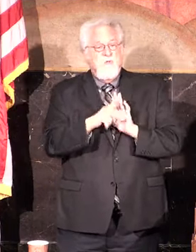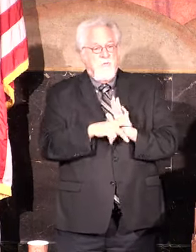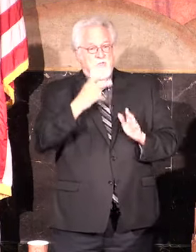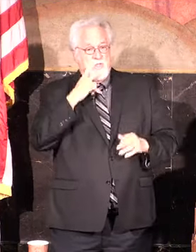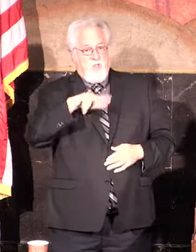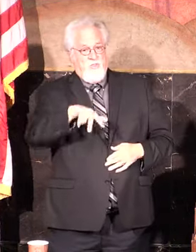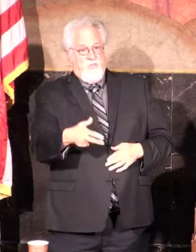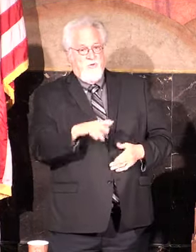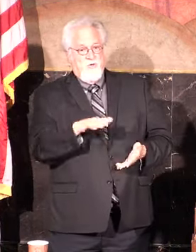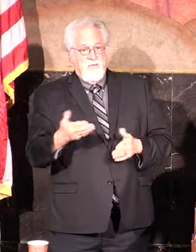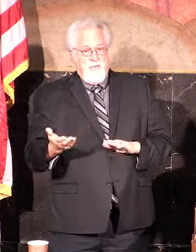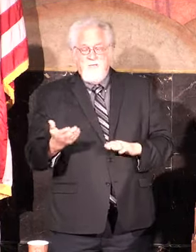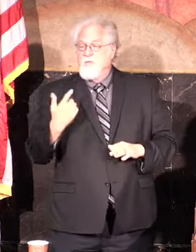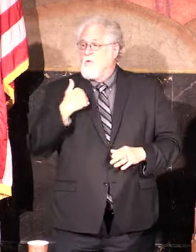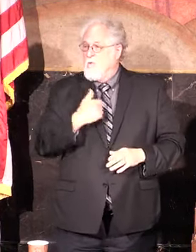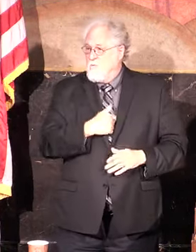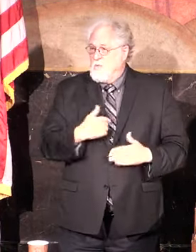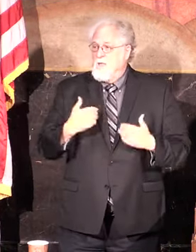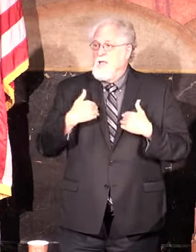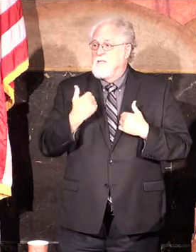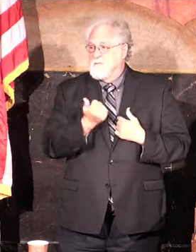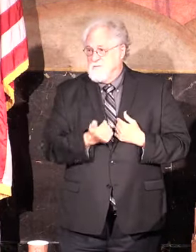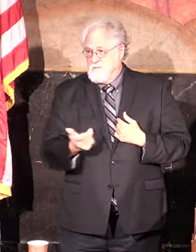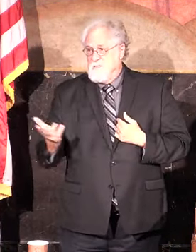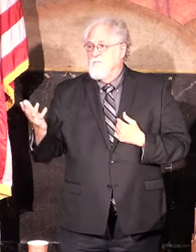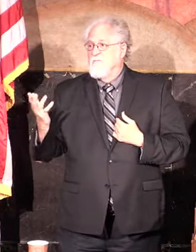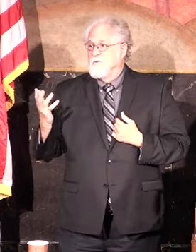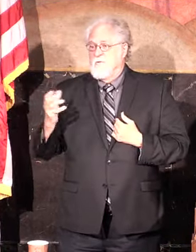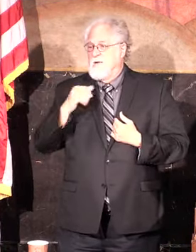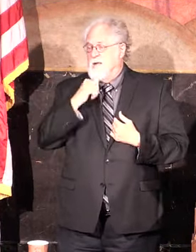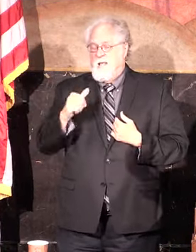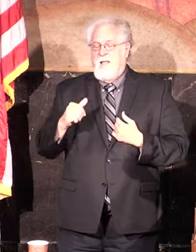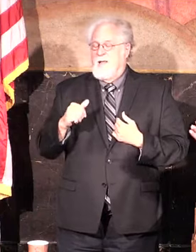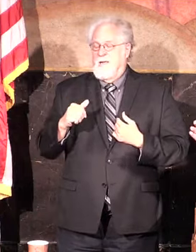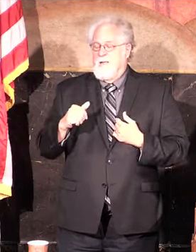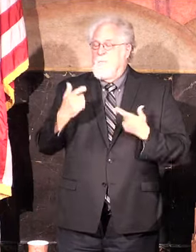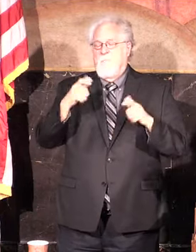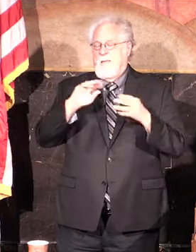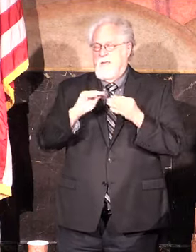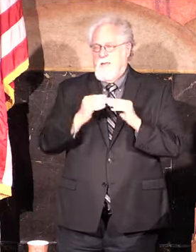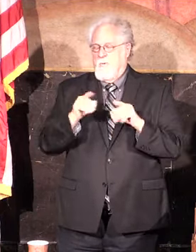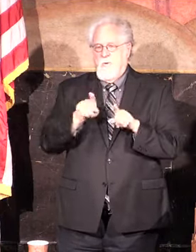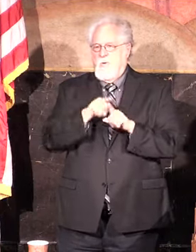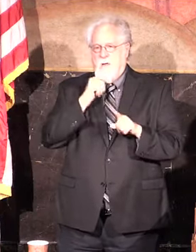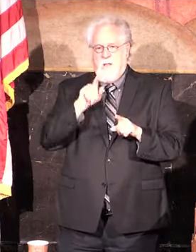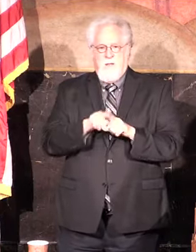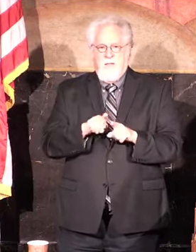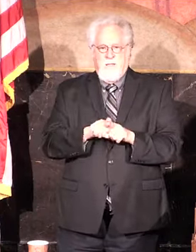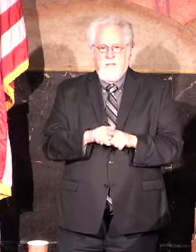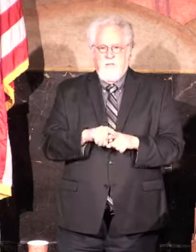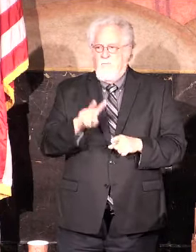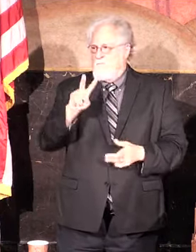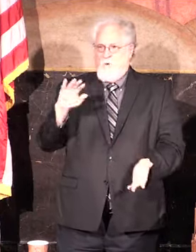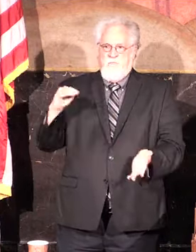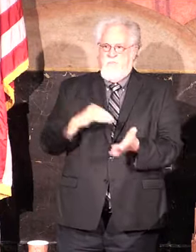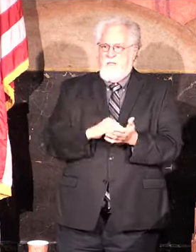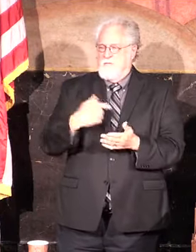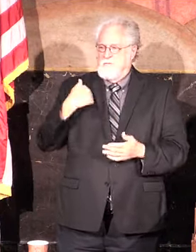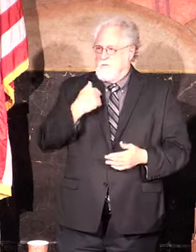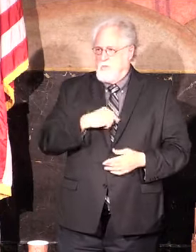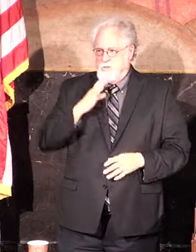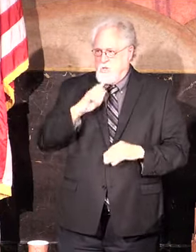third death, and we've had a number of deaths, not a big number, not like the 4,000 that we've